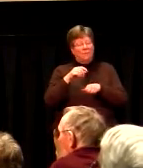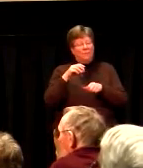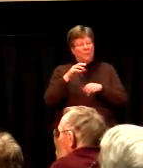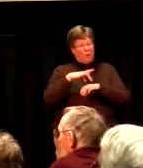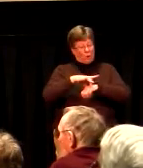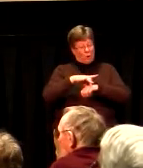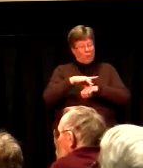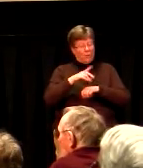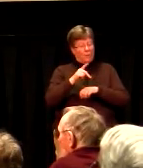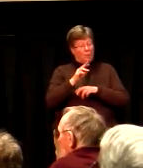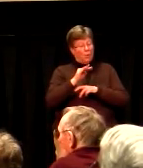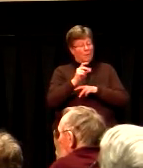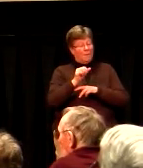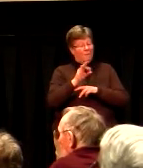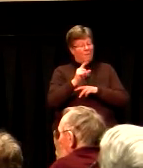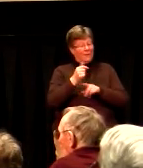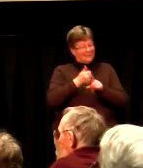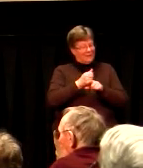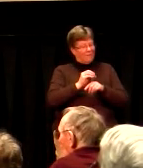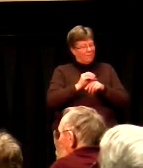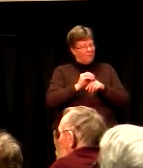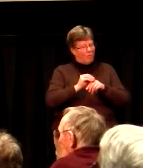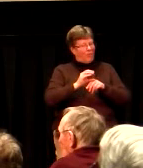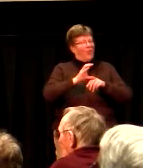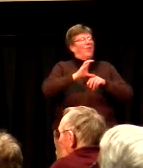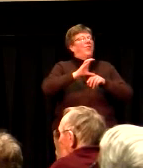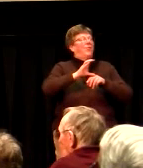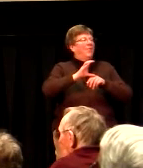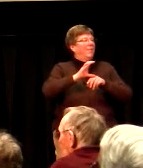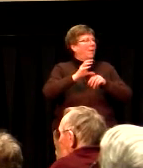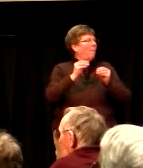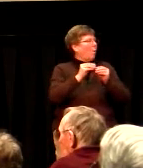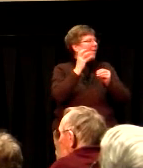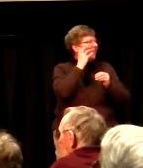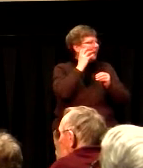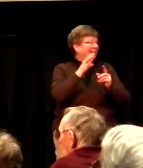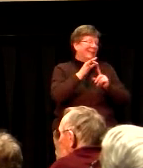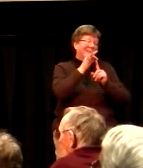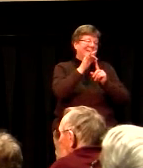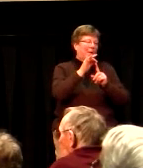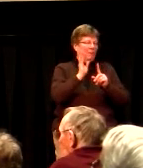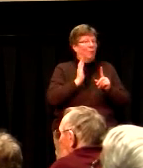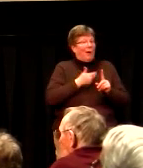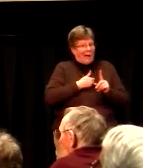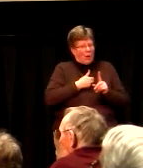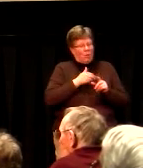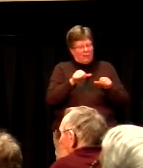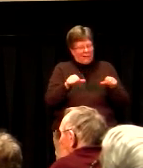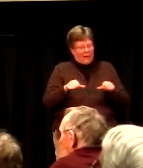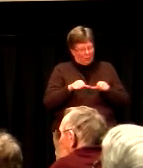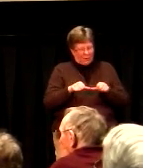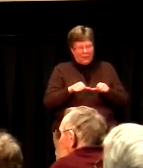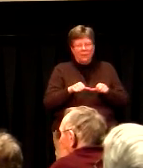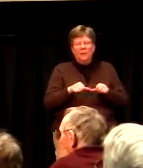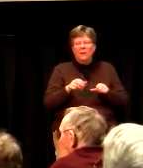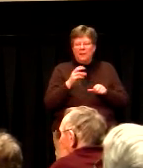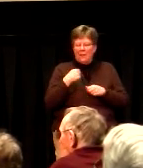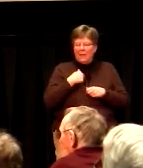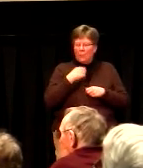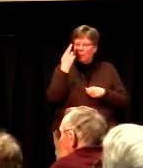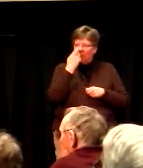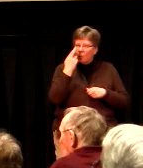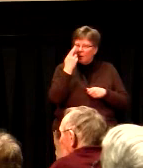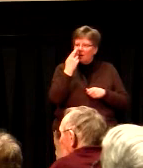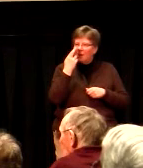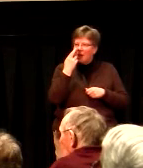layer is getting much thicker, except in our study area. And we realized